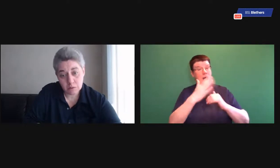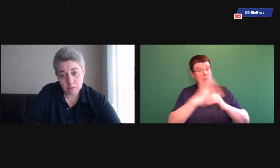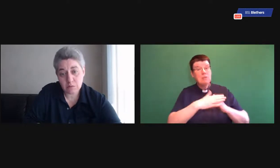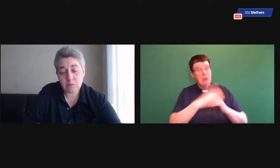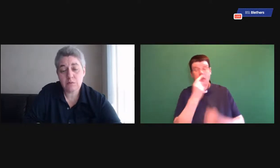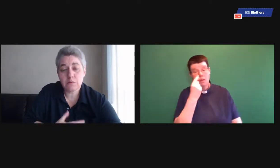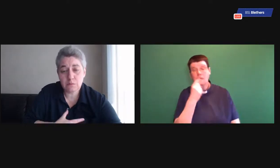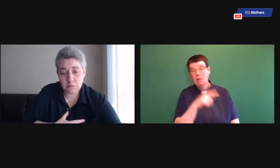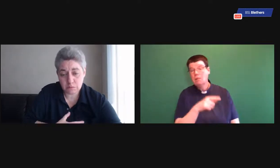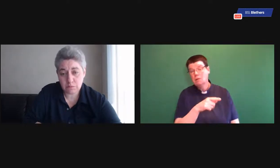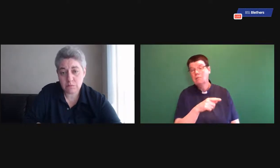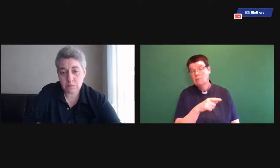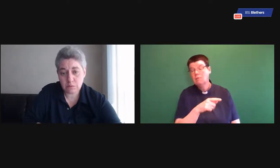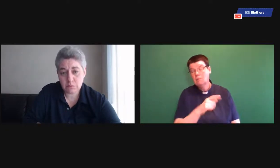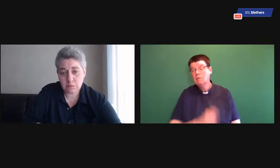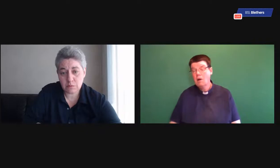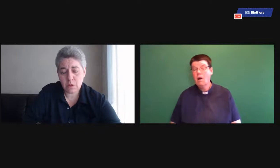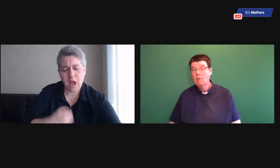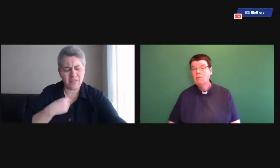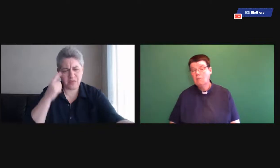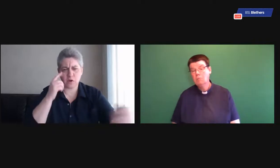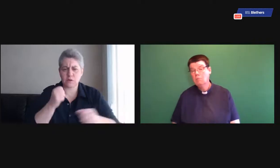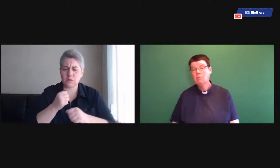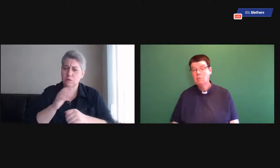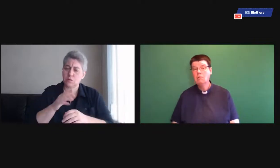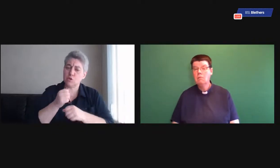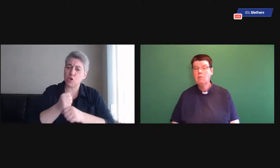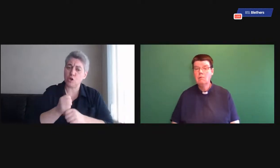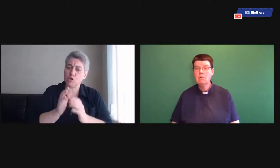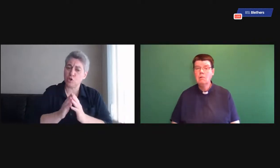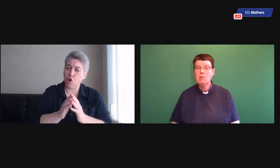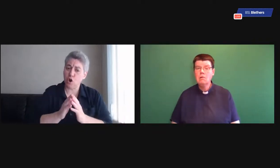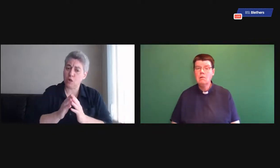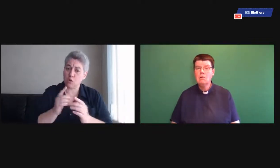like officiate marriages, like a deacon can officiate a marriage.